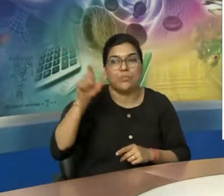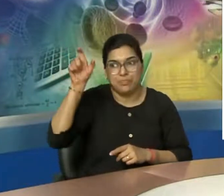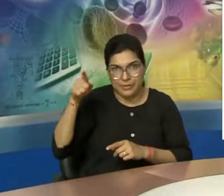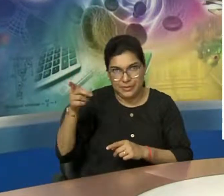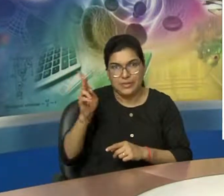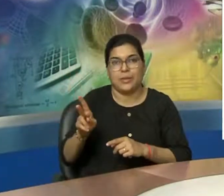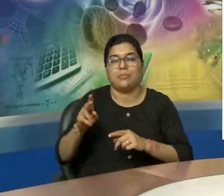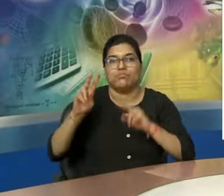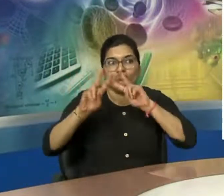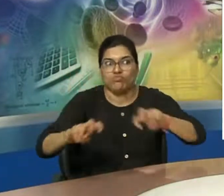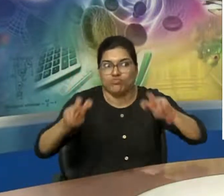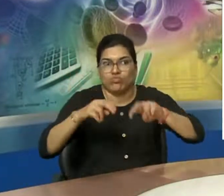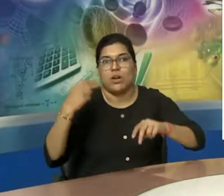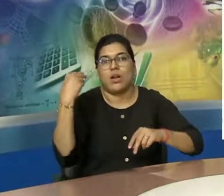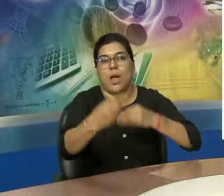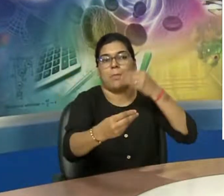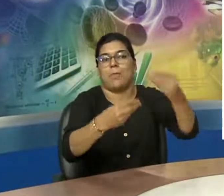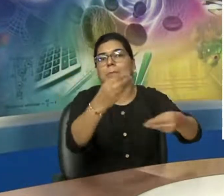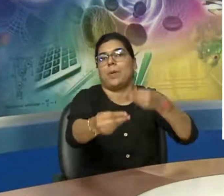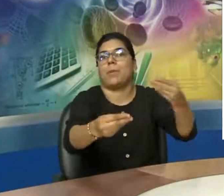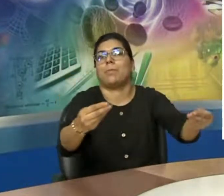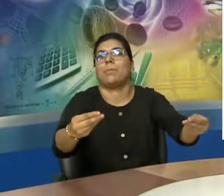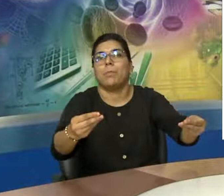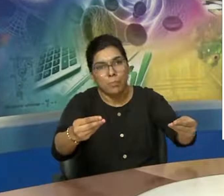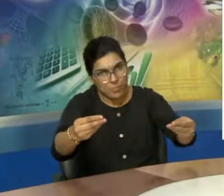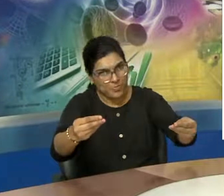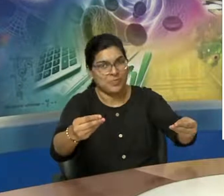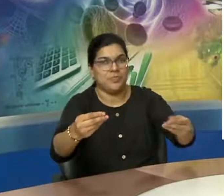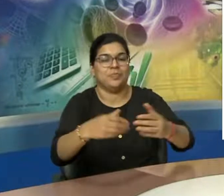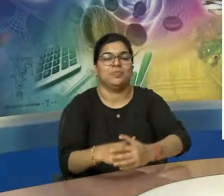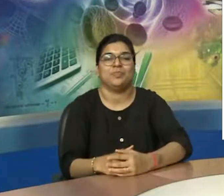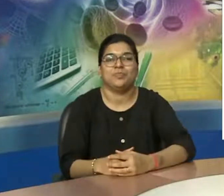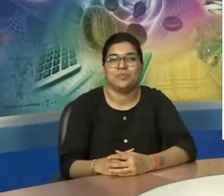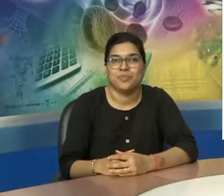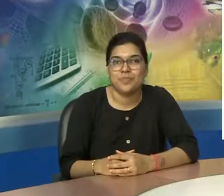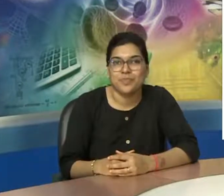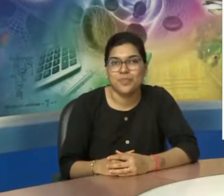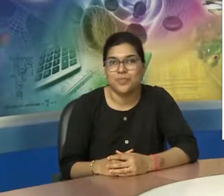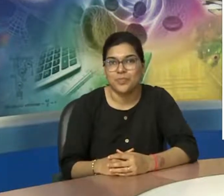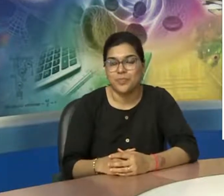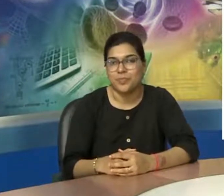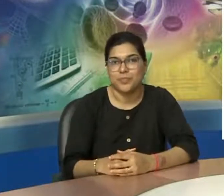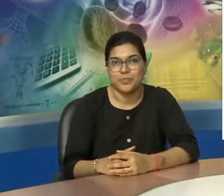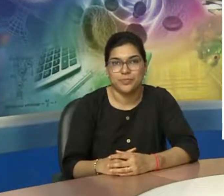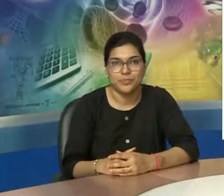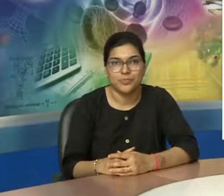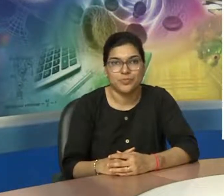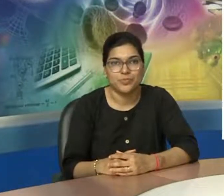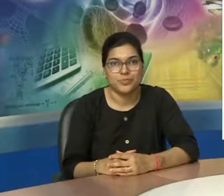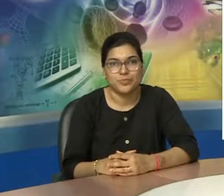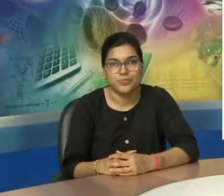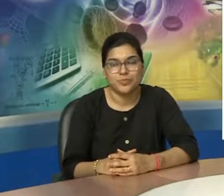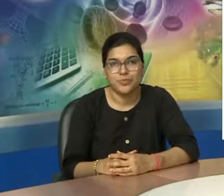names are given, and their details are also understood by people all over the world in a similar